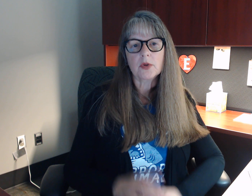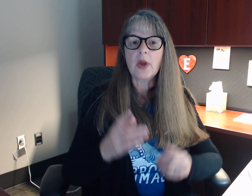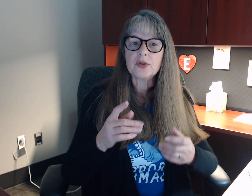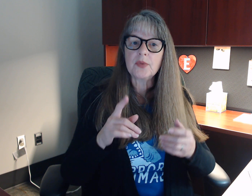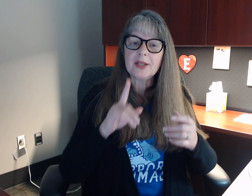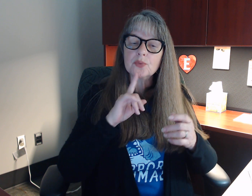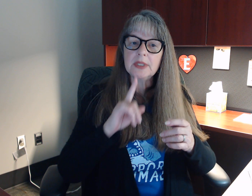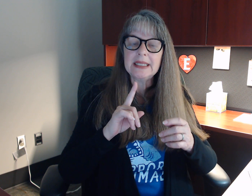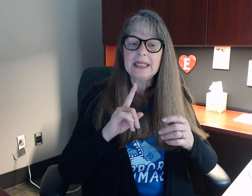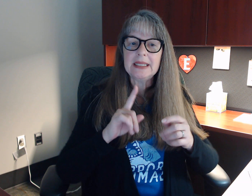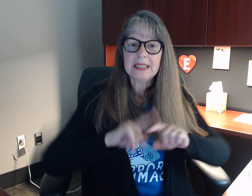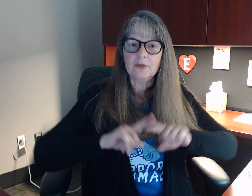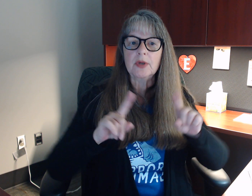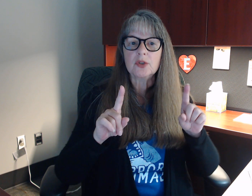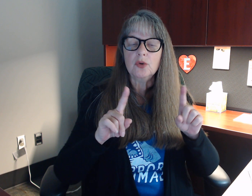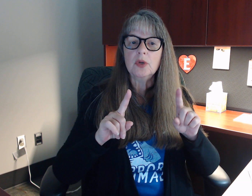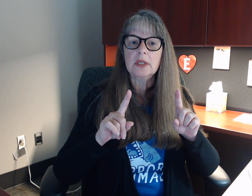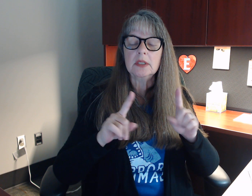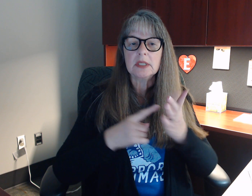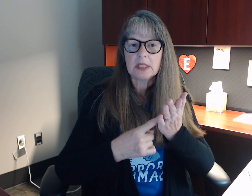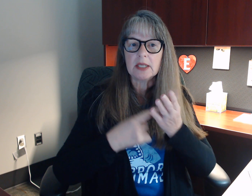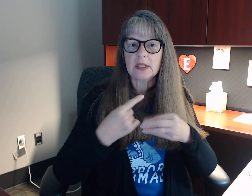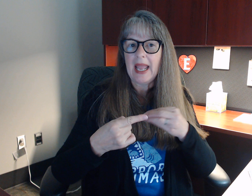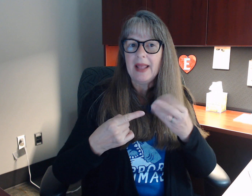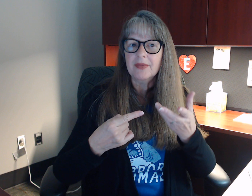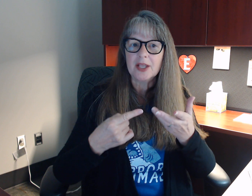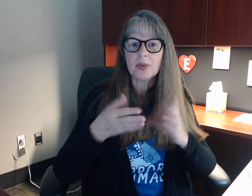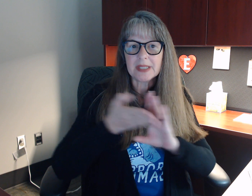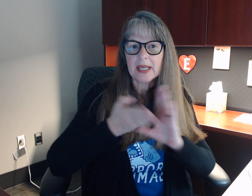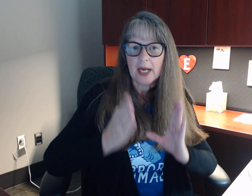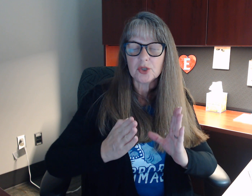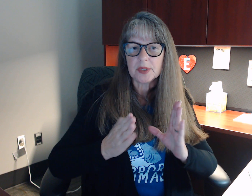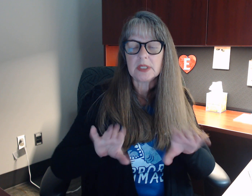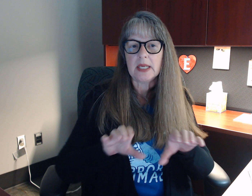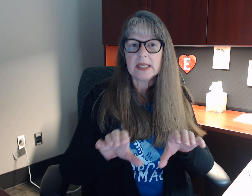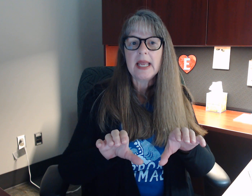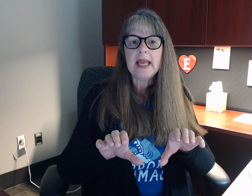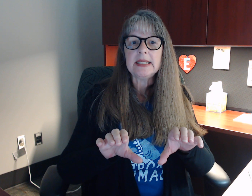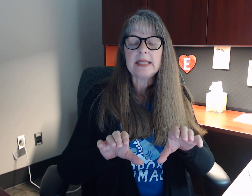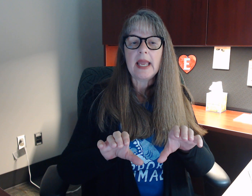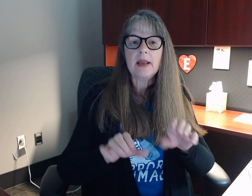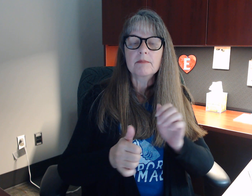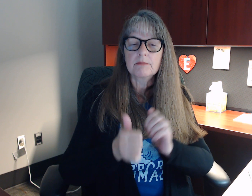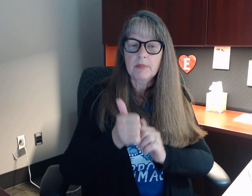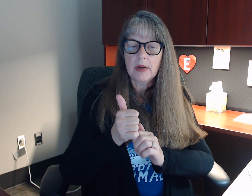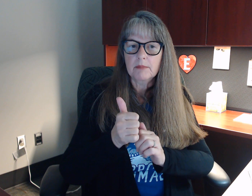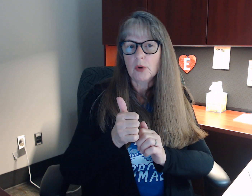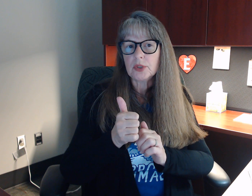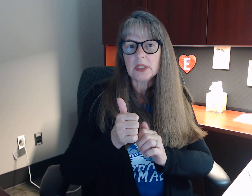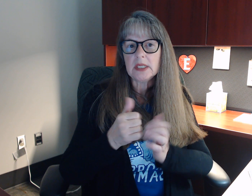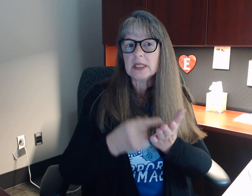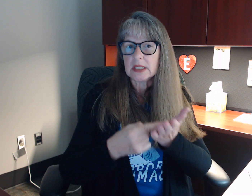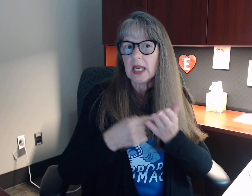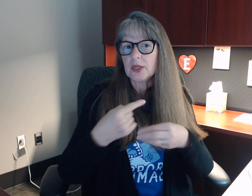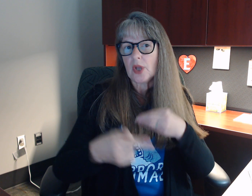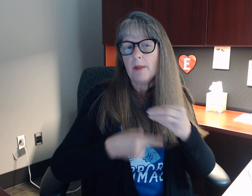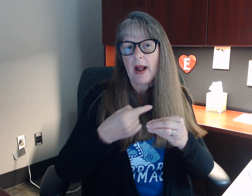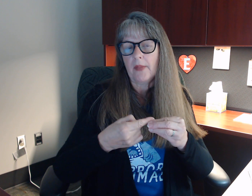so that's really the difference. So you can discuss. That's what a psychiatrist does. Is they mostly discuss about